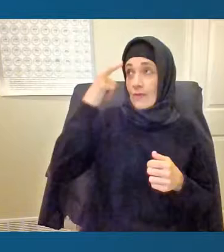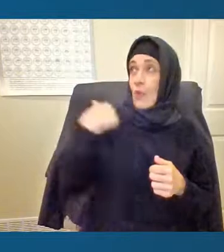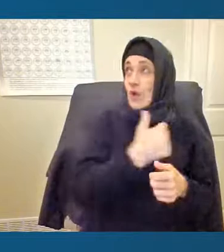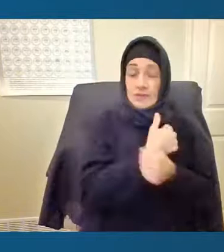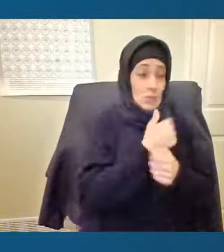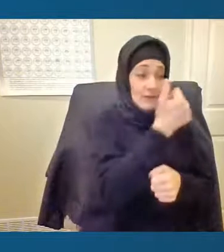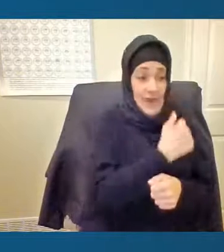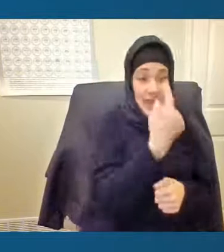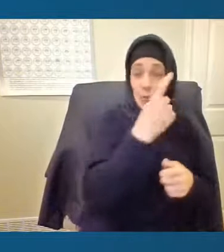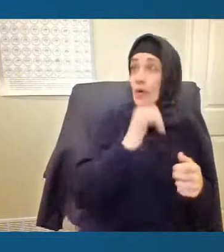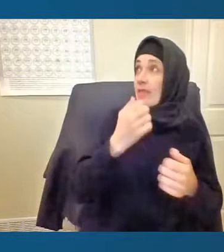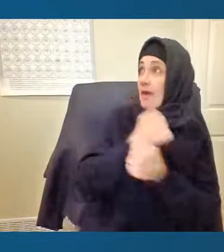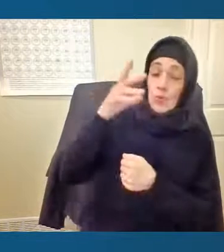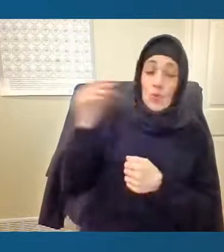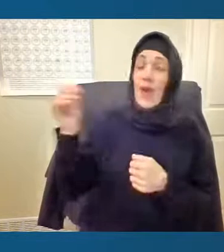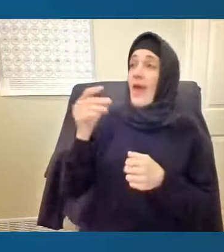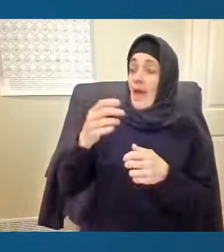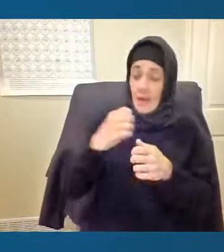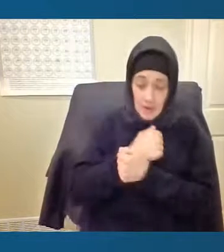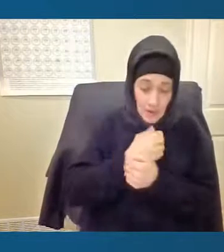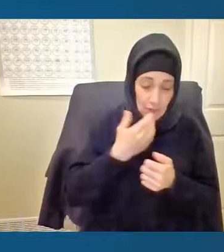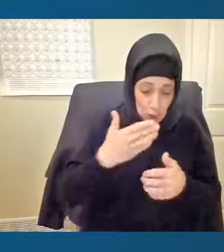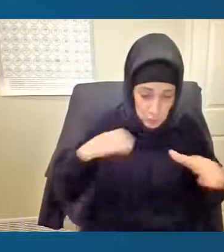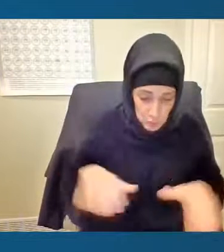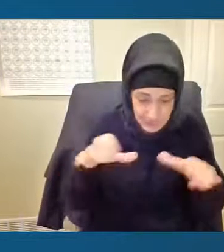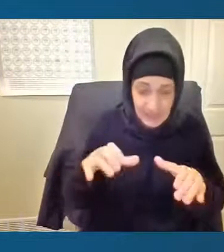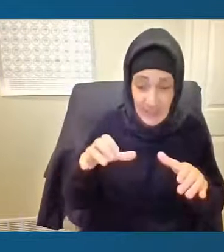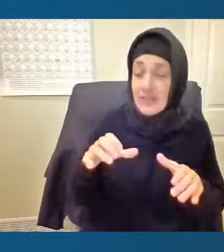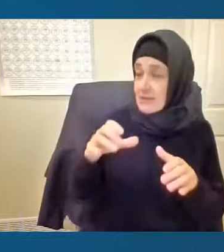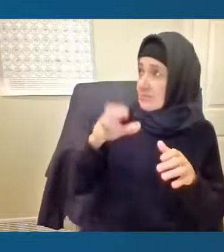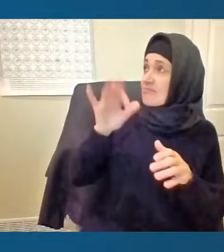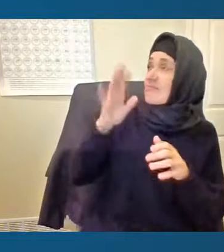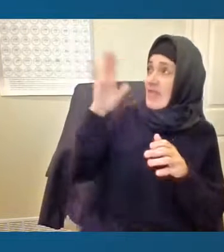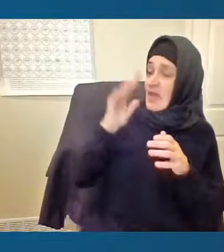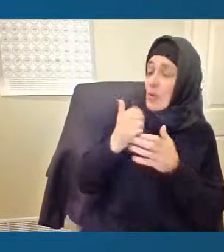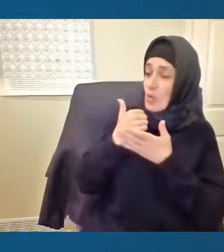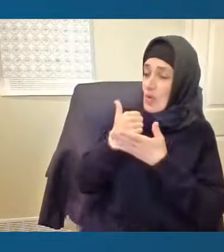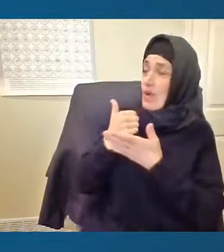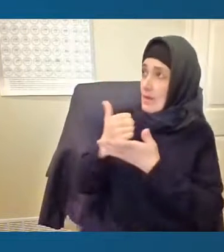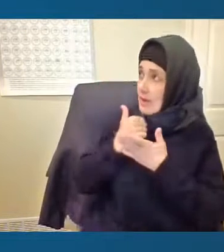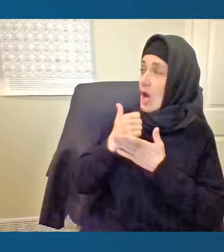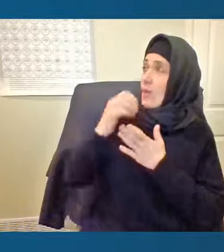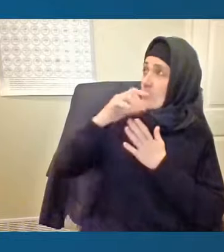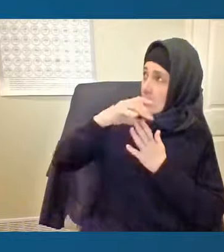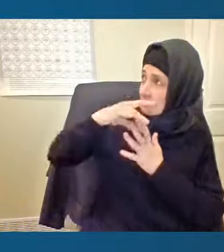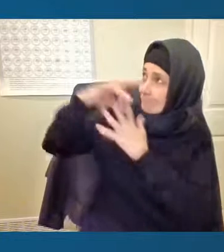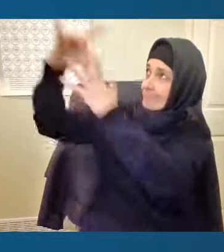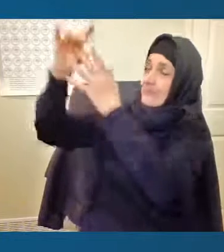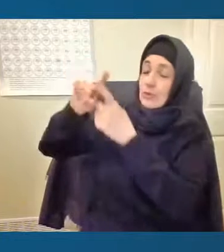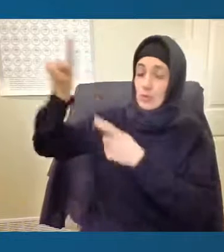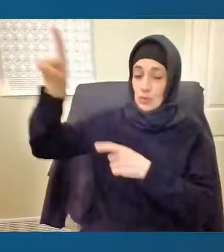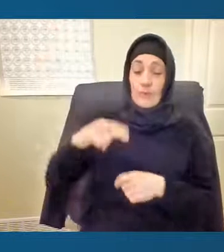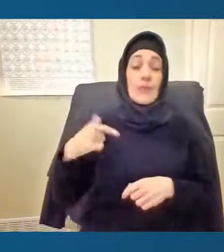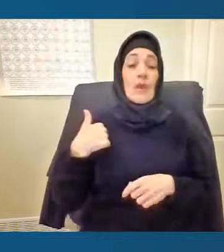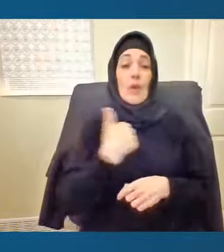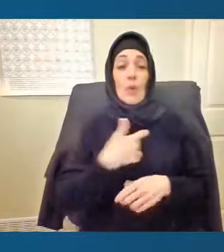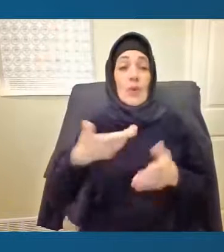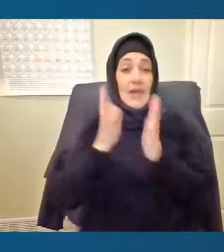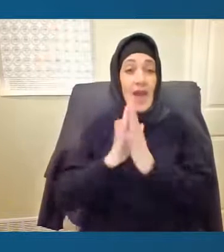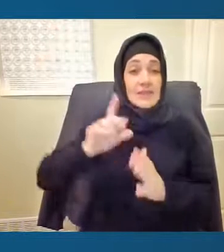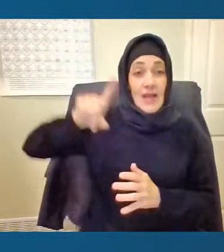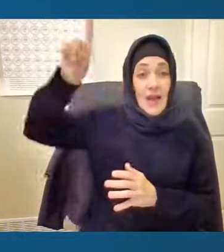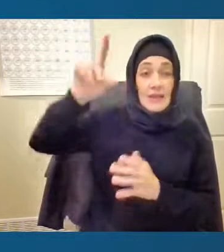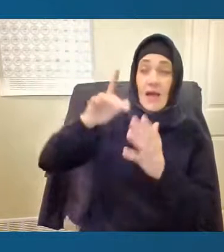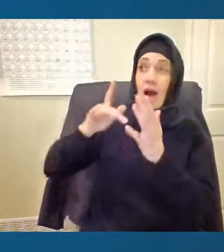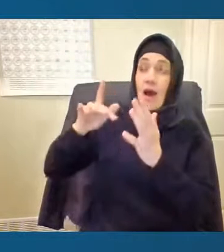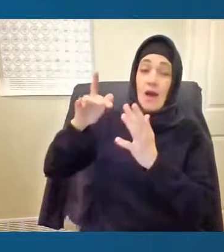ya arhamar rahimin. We ask Allah subhanahu wa ta'ala to accept this coming together from us. We ask Allah to